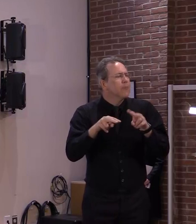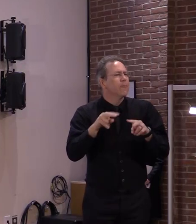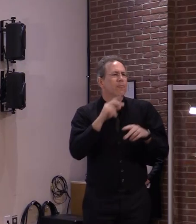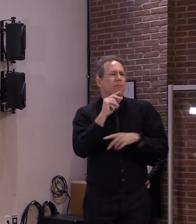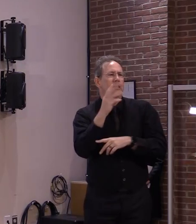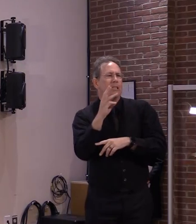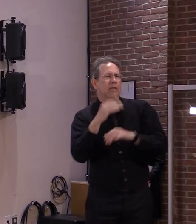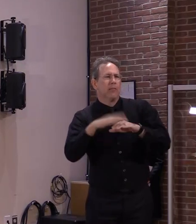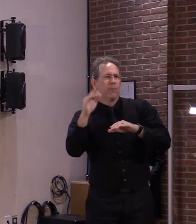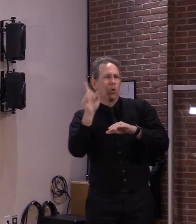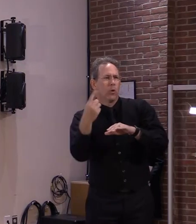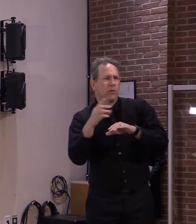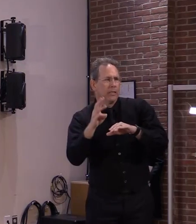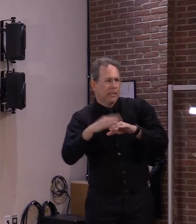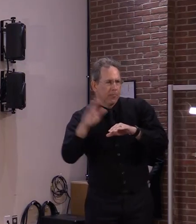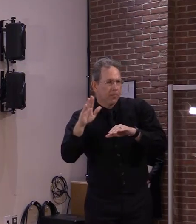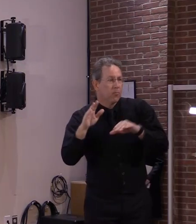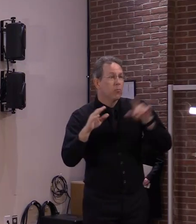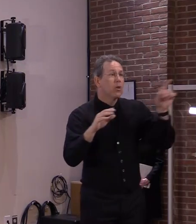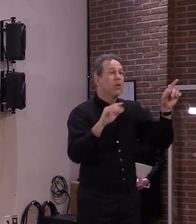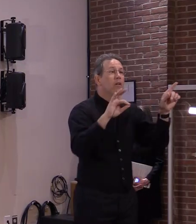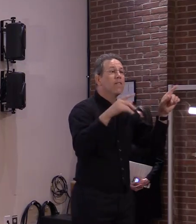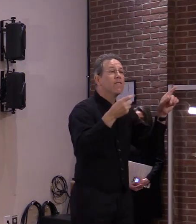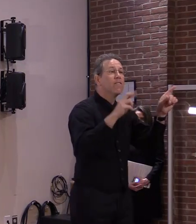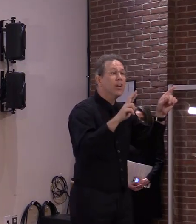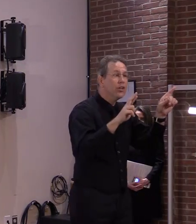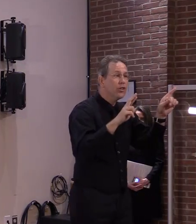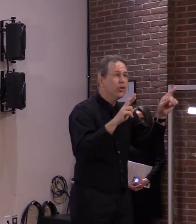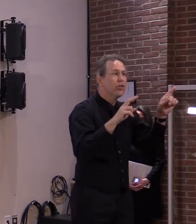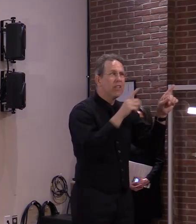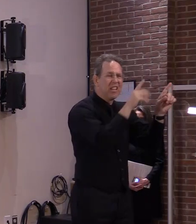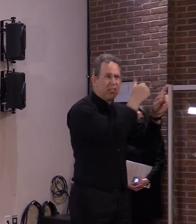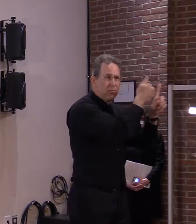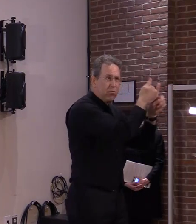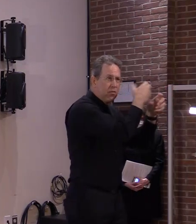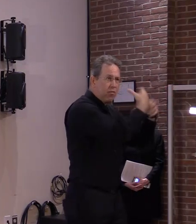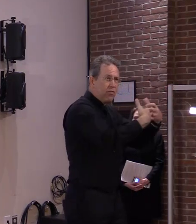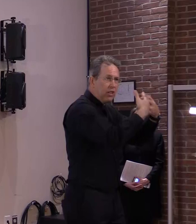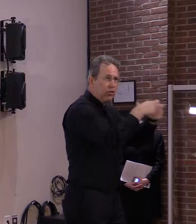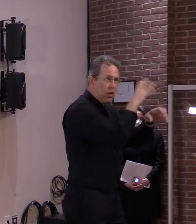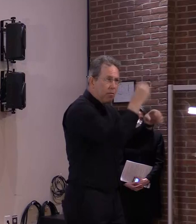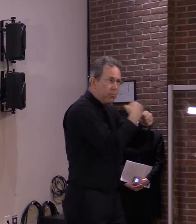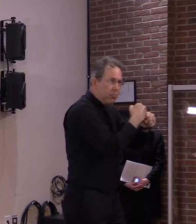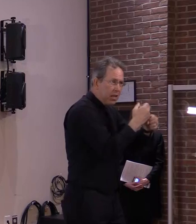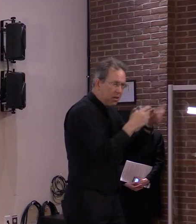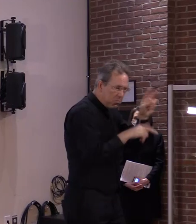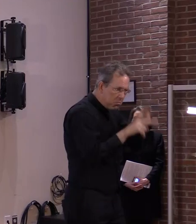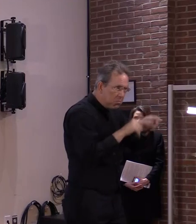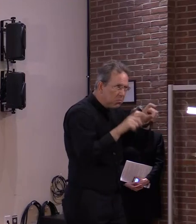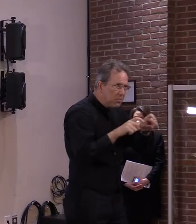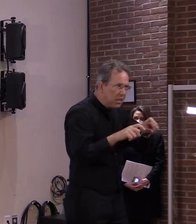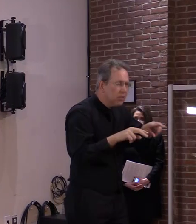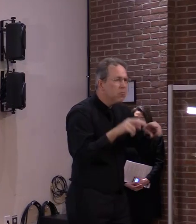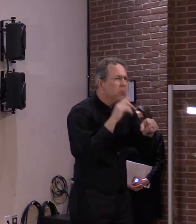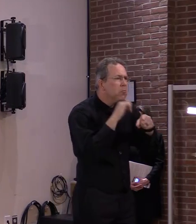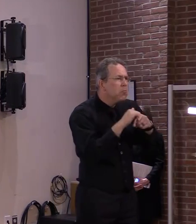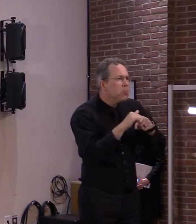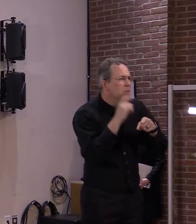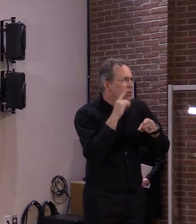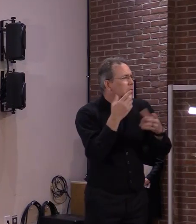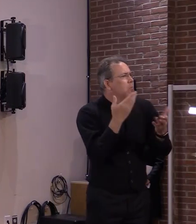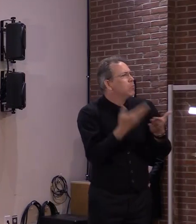Pfizer BioNTech has said its phase 3 clinical trials showed its vaccine was safe and